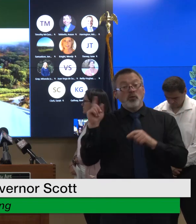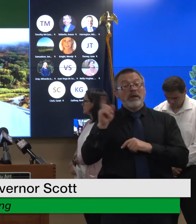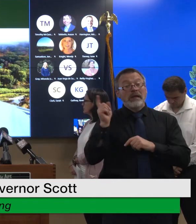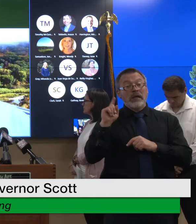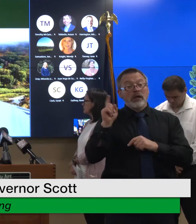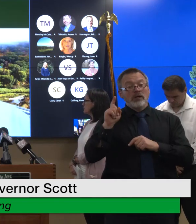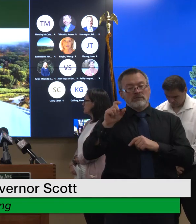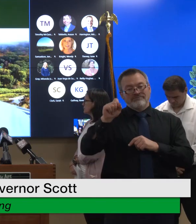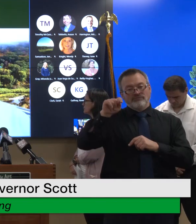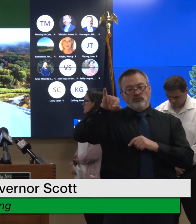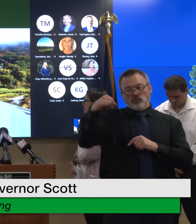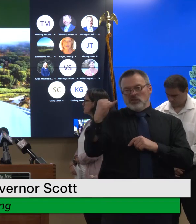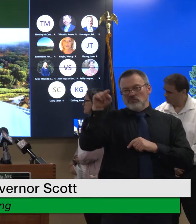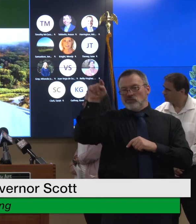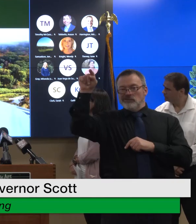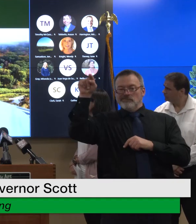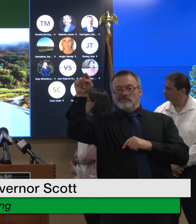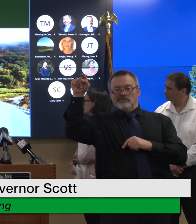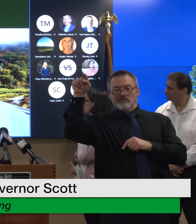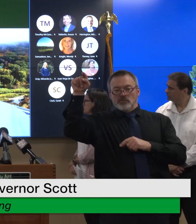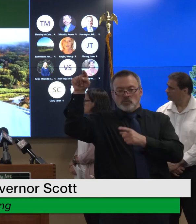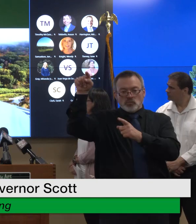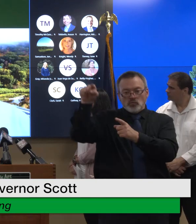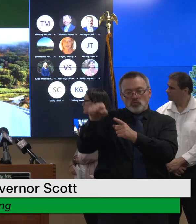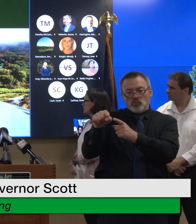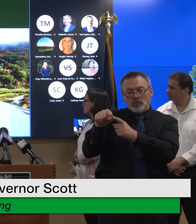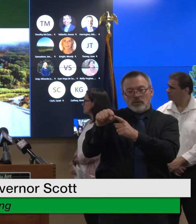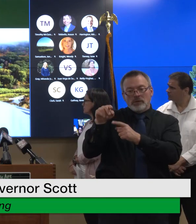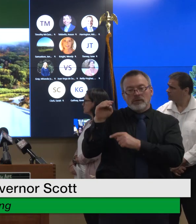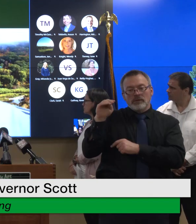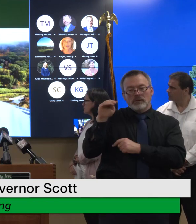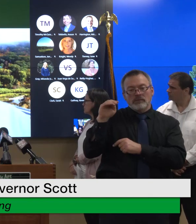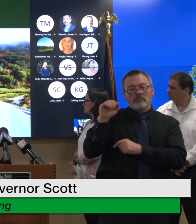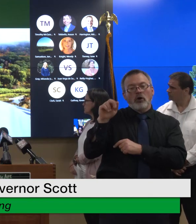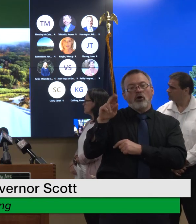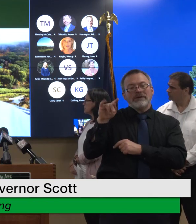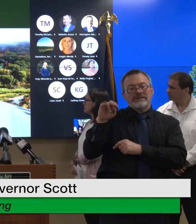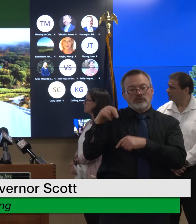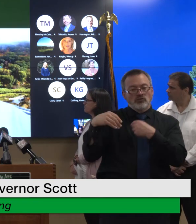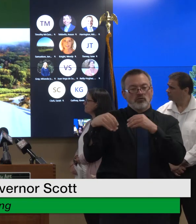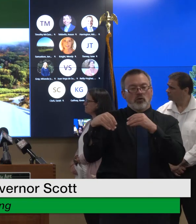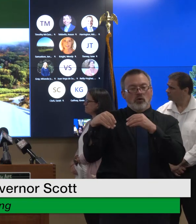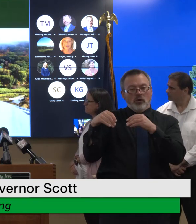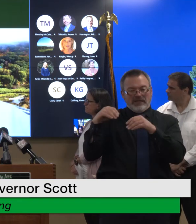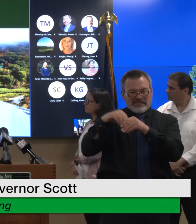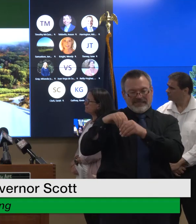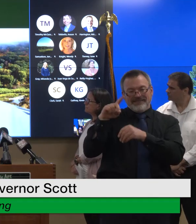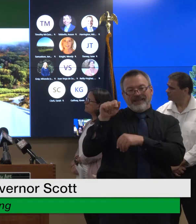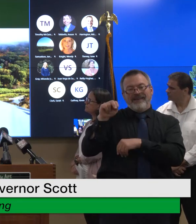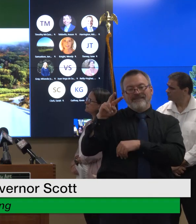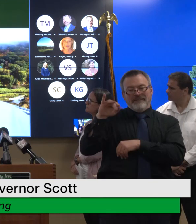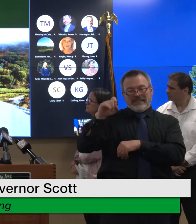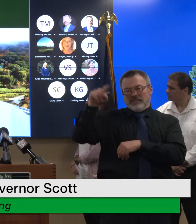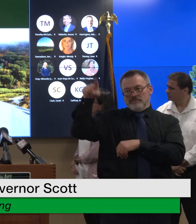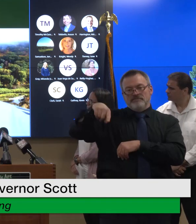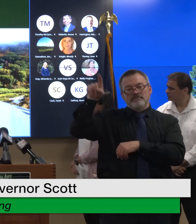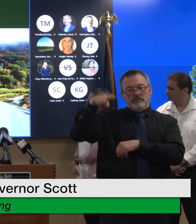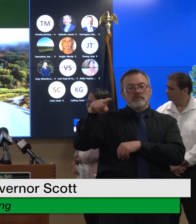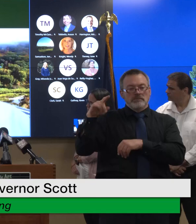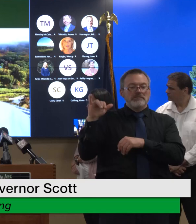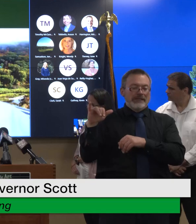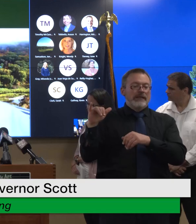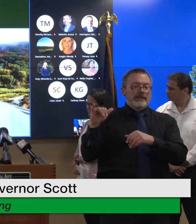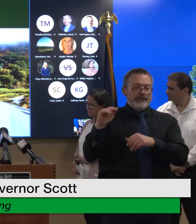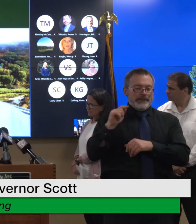St. Johnsbury and Marty's Store in Danville. There are multiple damaged sites in